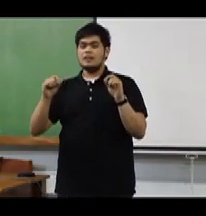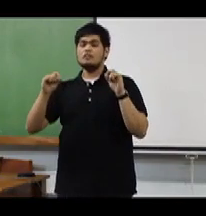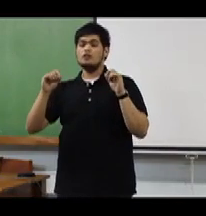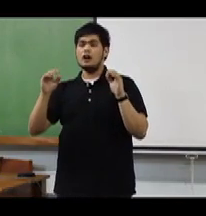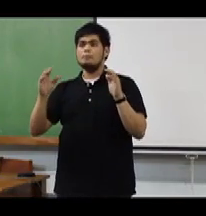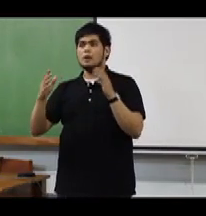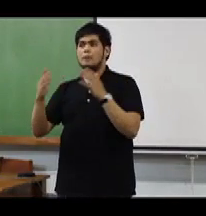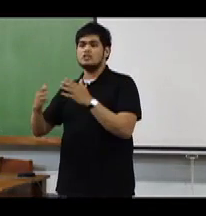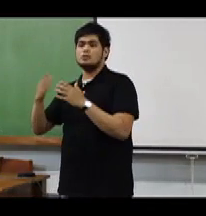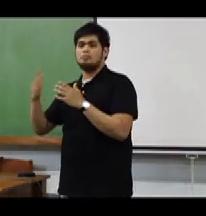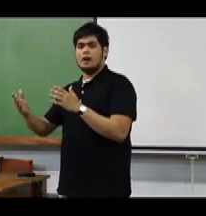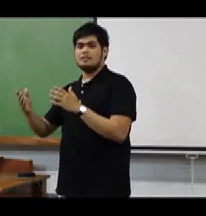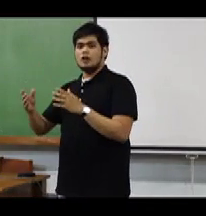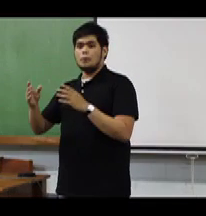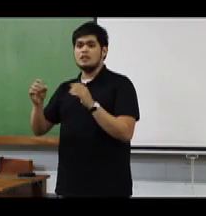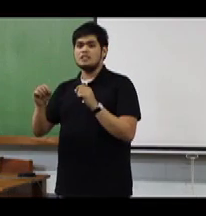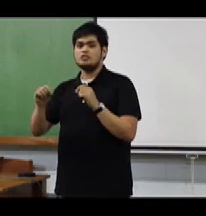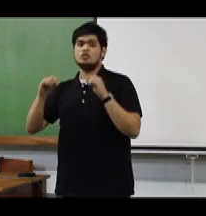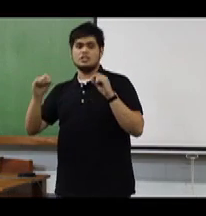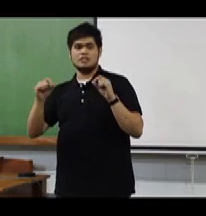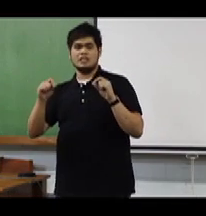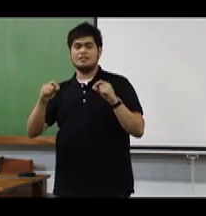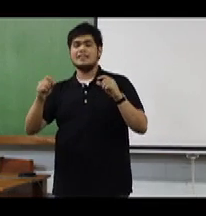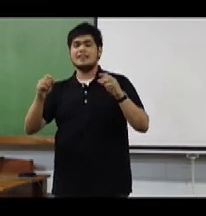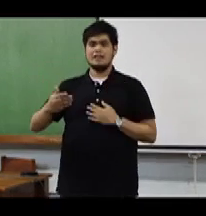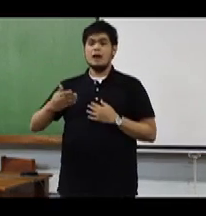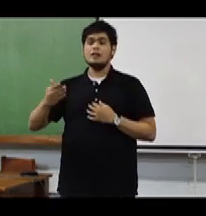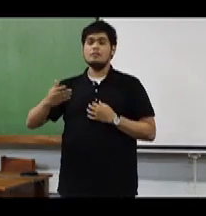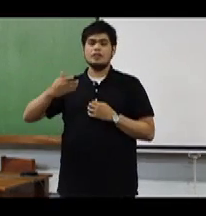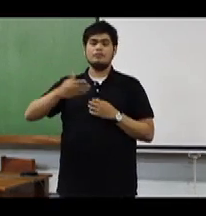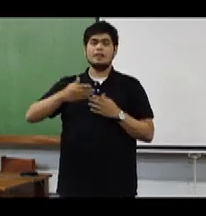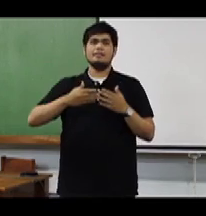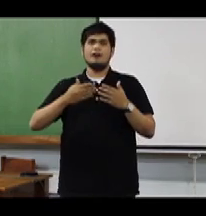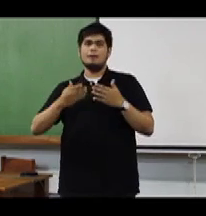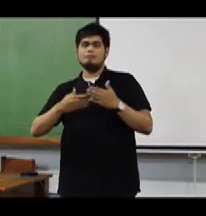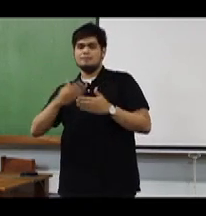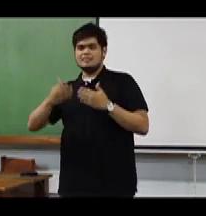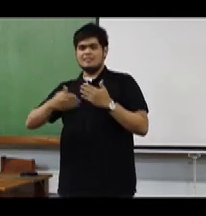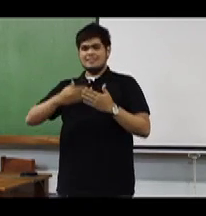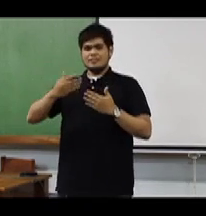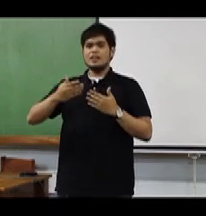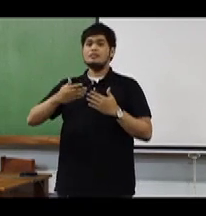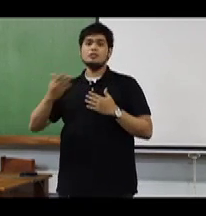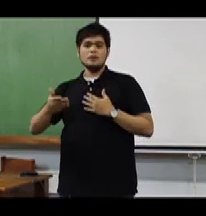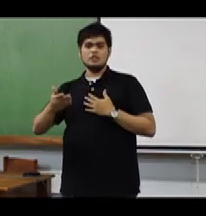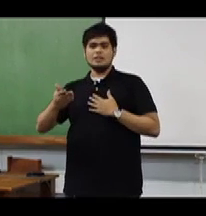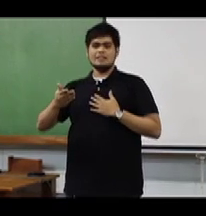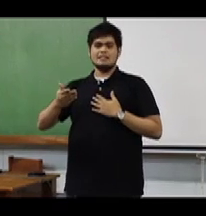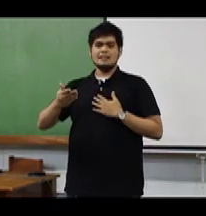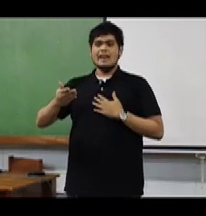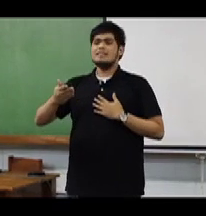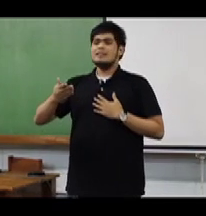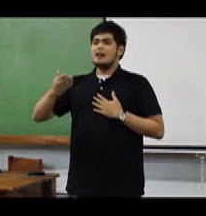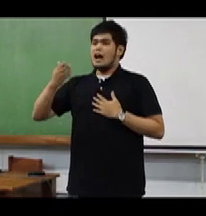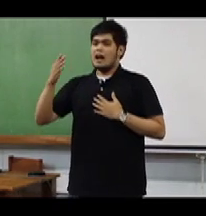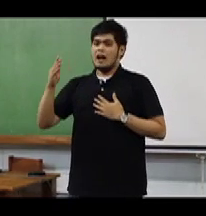you opportunities to bond, opportunities to trust yourself. Kasi I'm willing to give that opportunities. And I